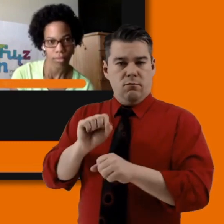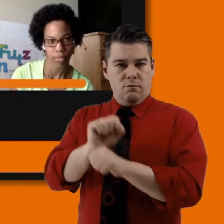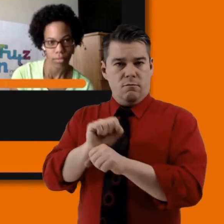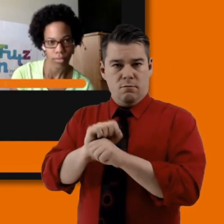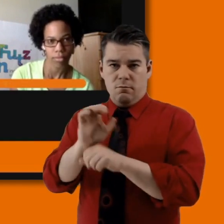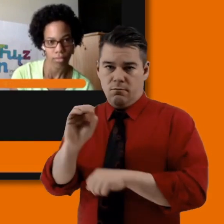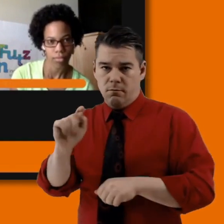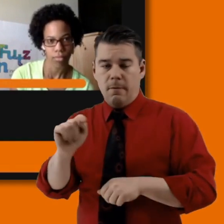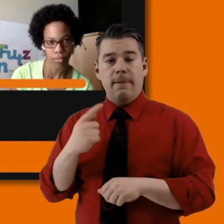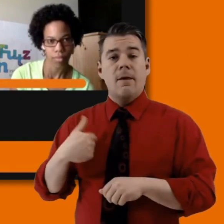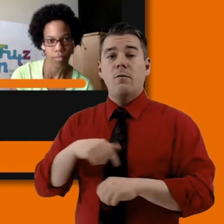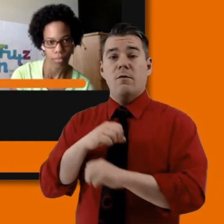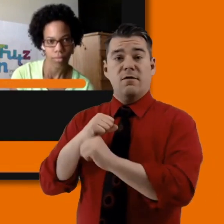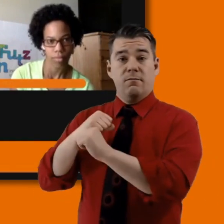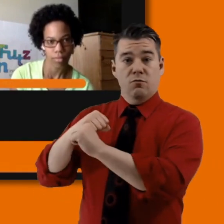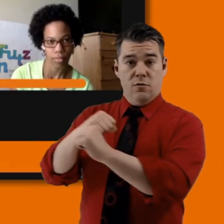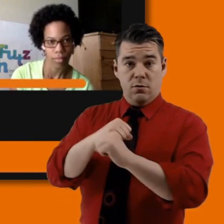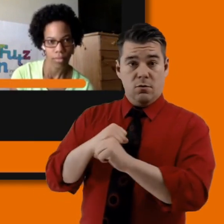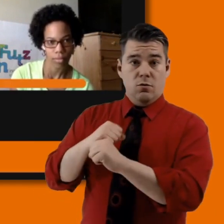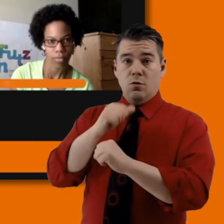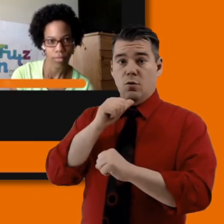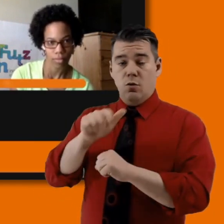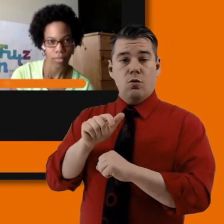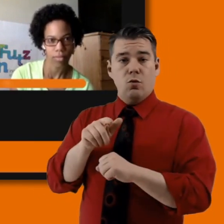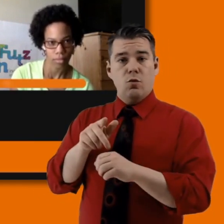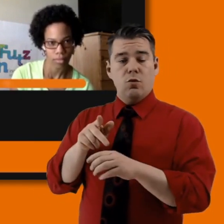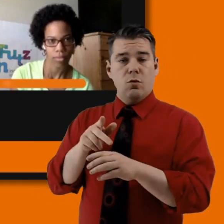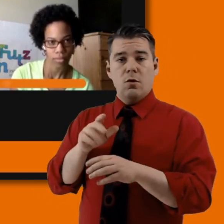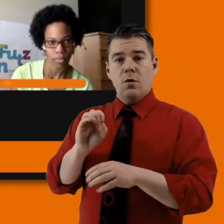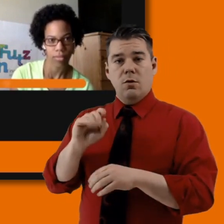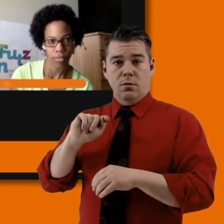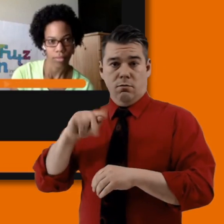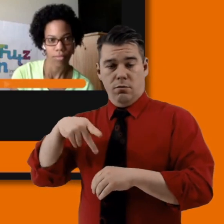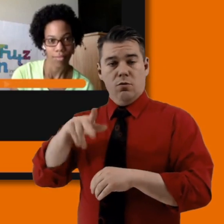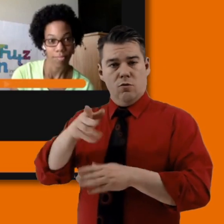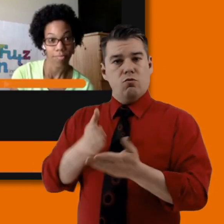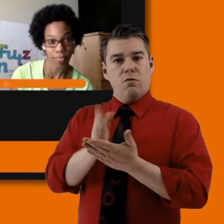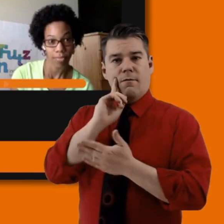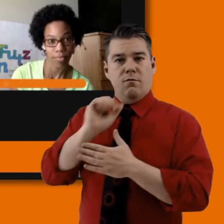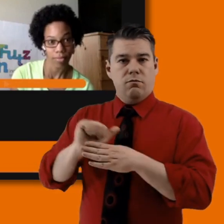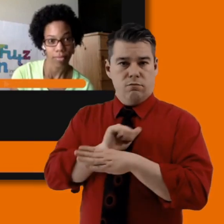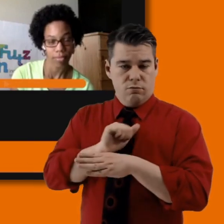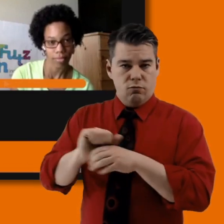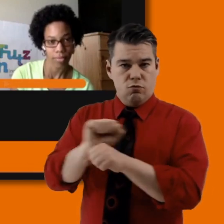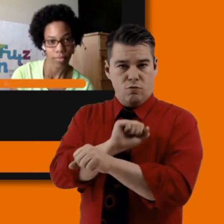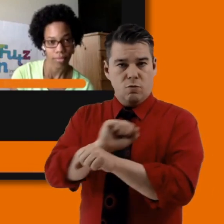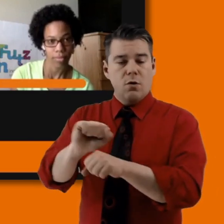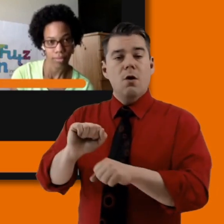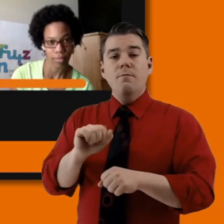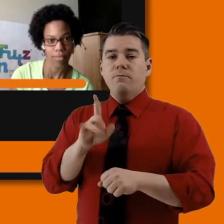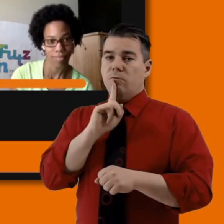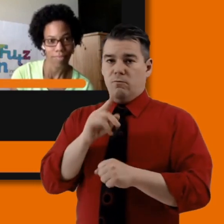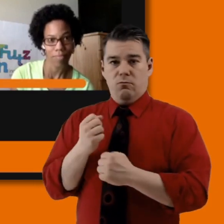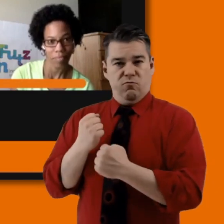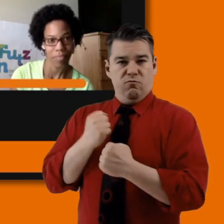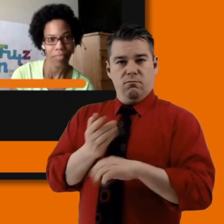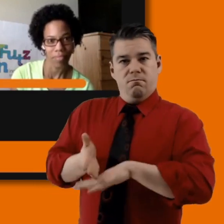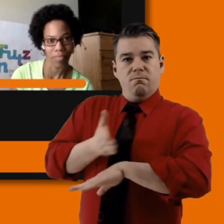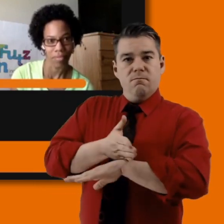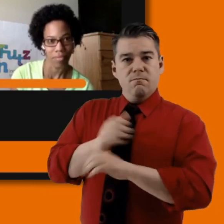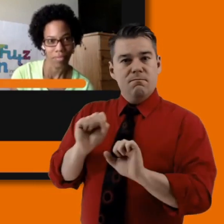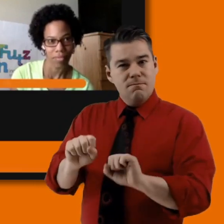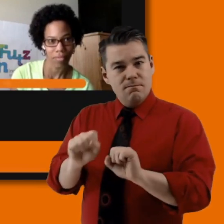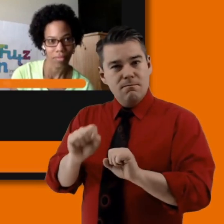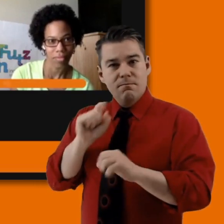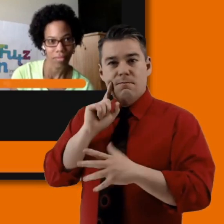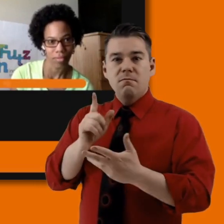We protect practitioners' right to practice, and we also strengthen that ability to practice. And we do